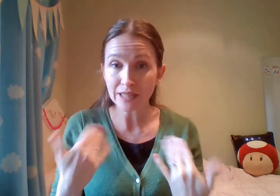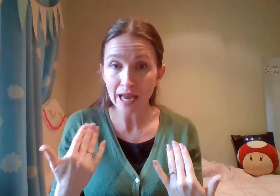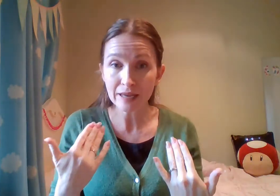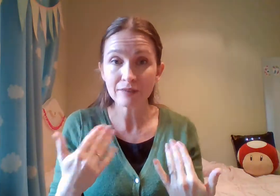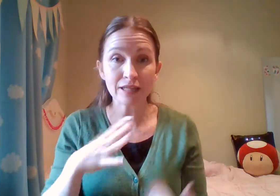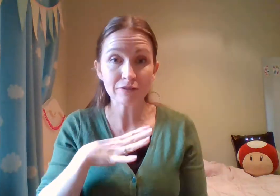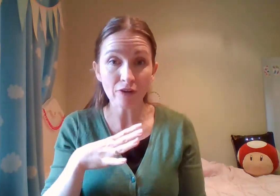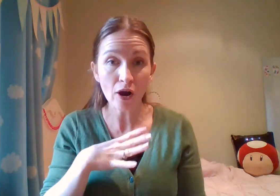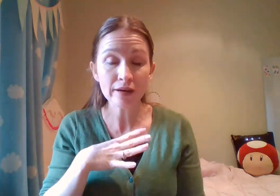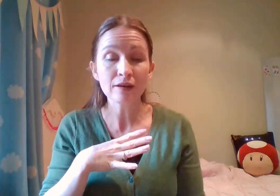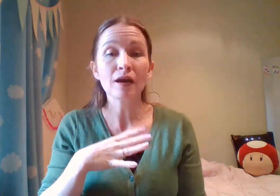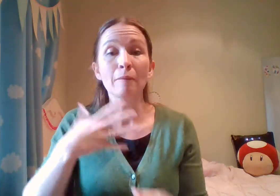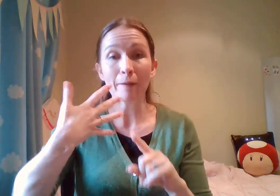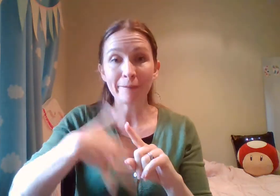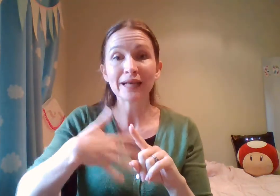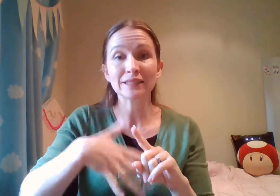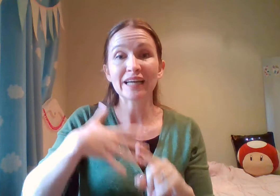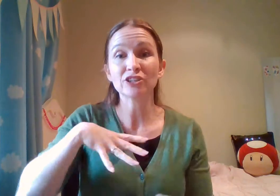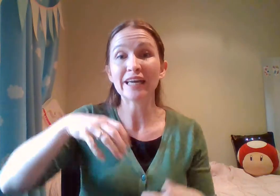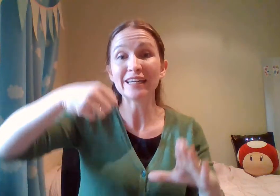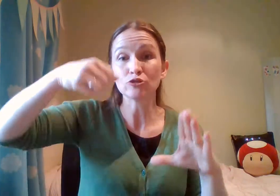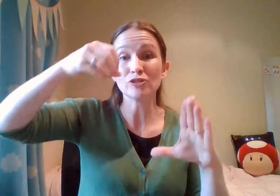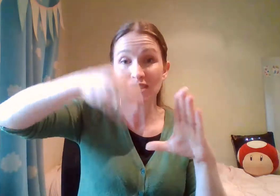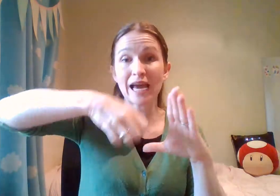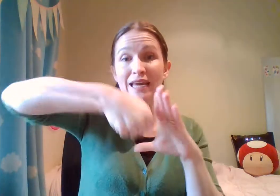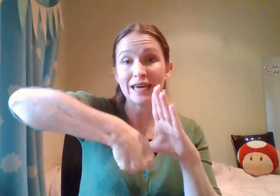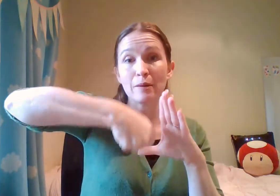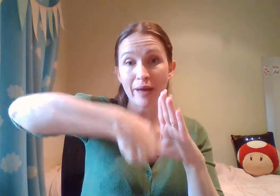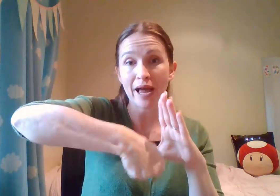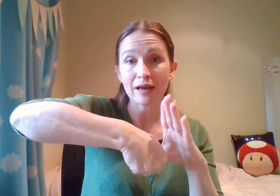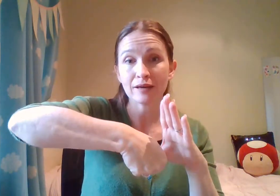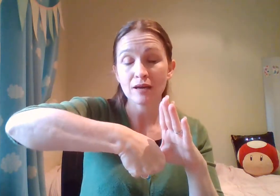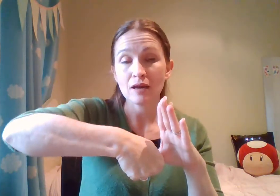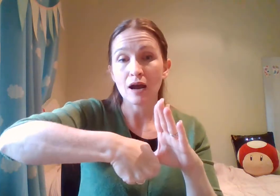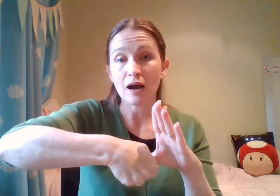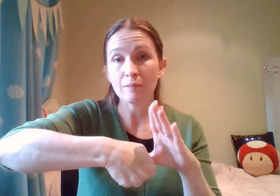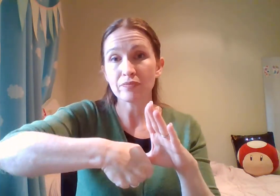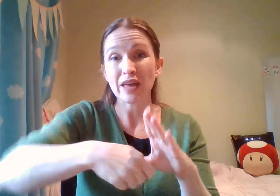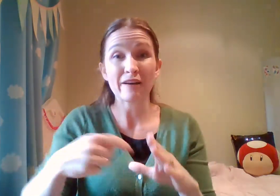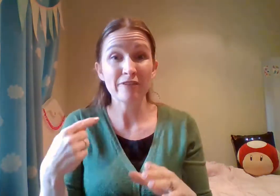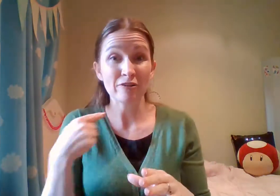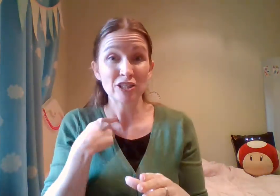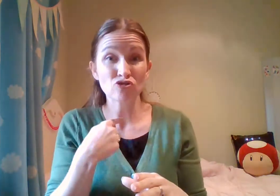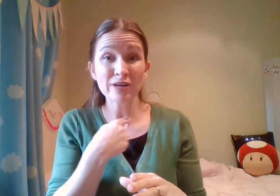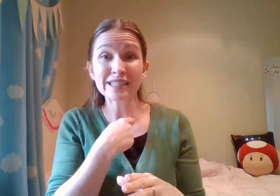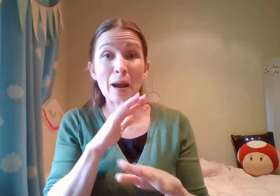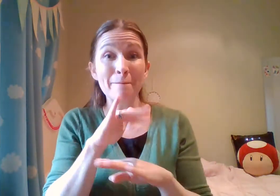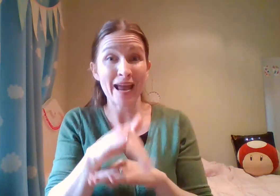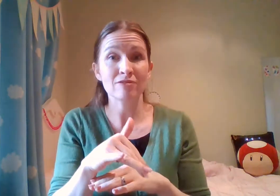day, that's fine. But backstage, they need to stay in a bag. They are very strict about